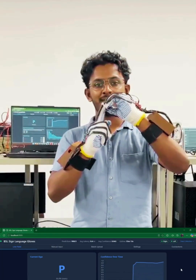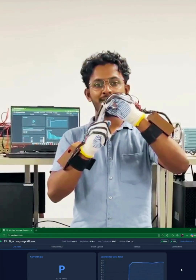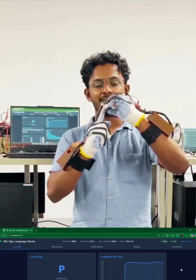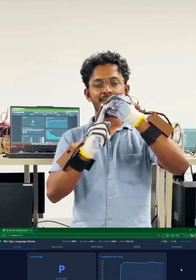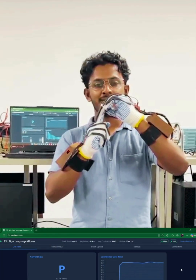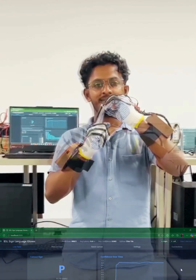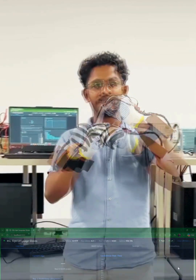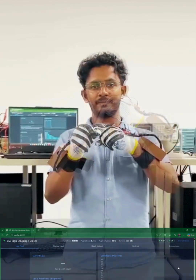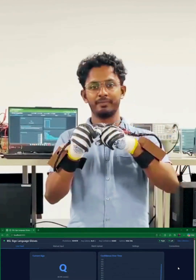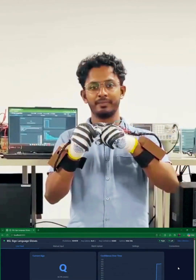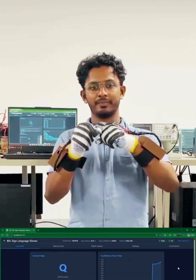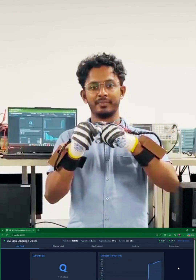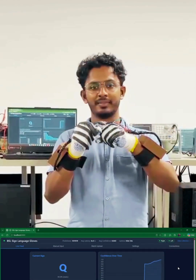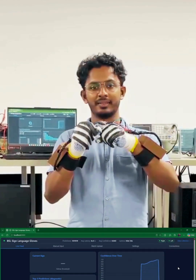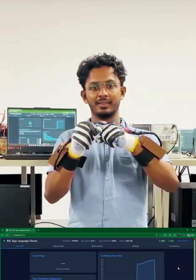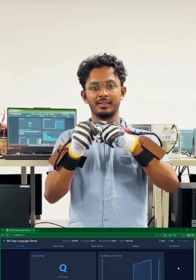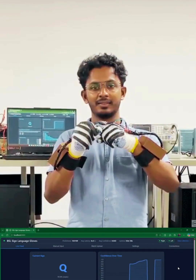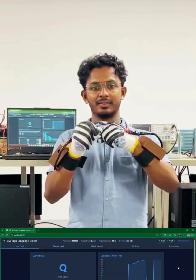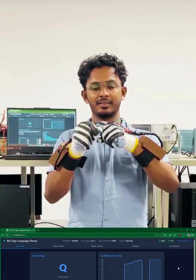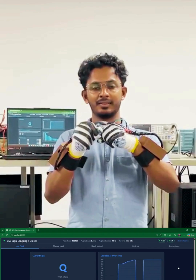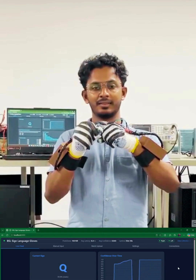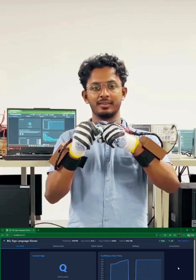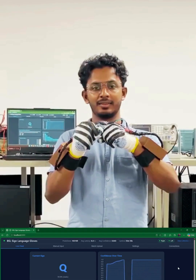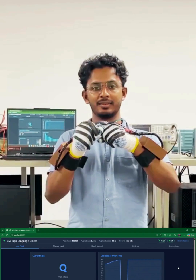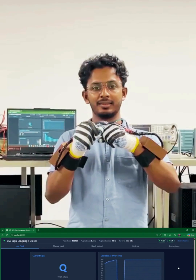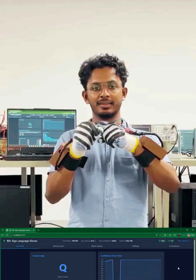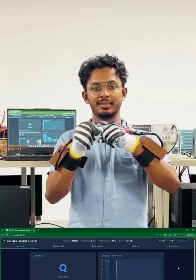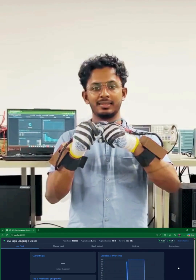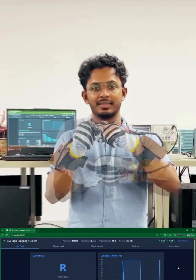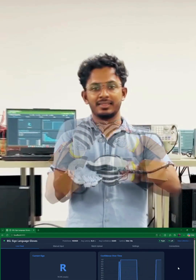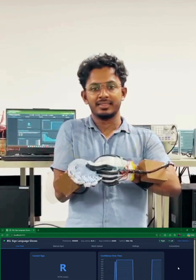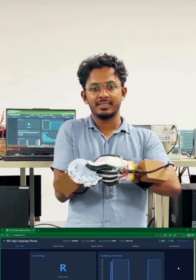P Q